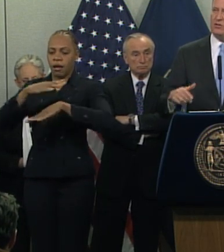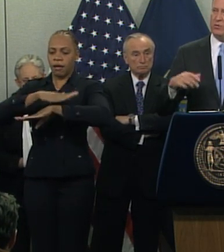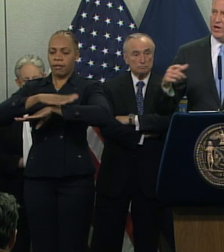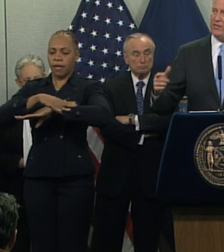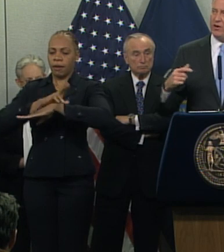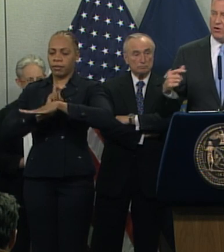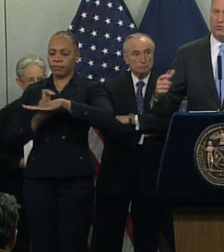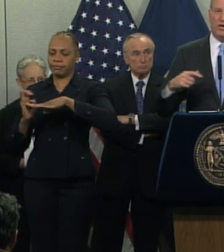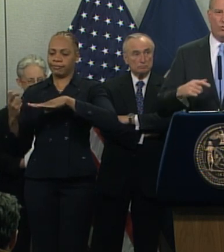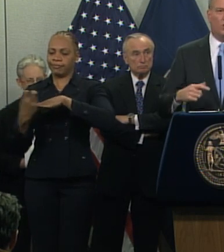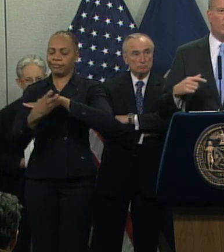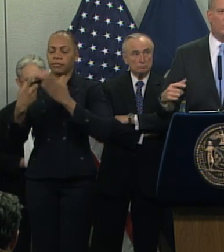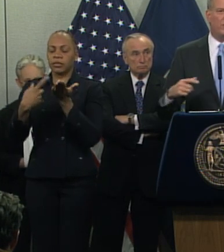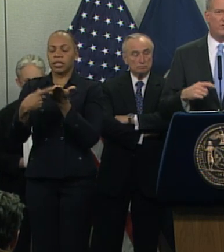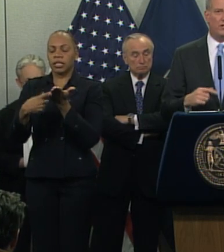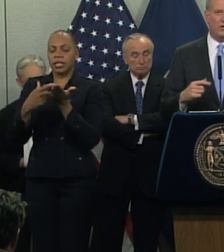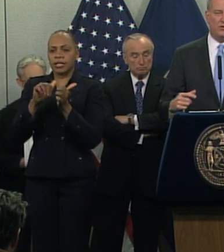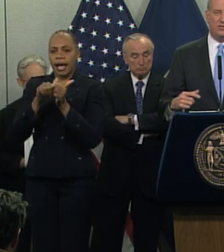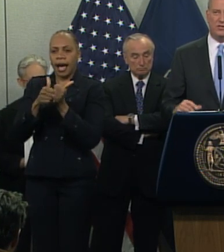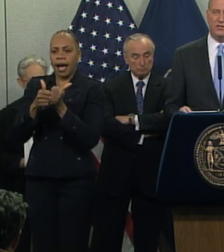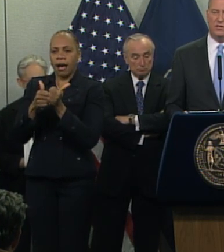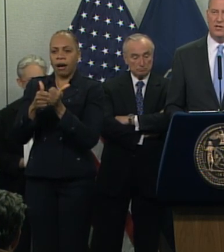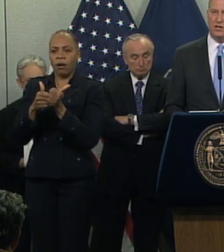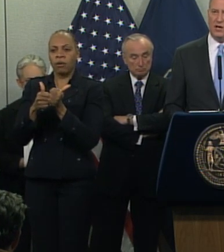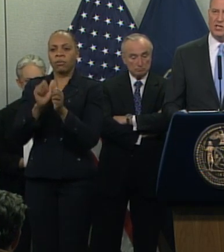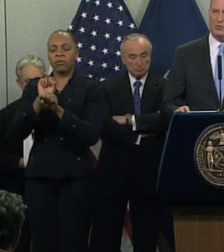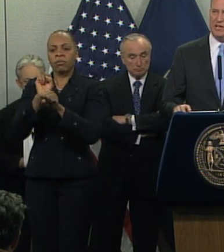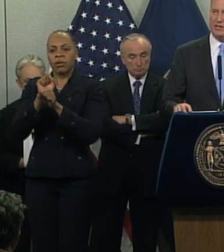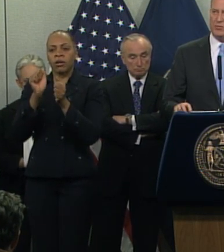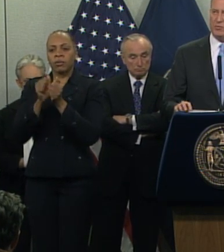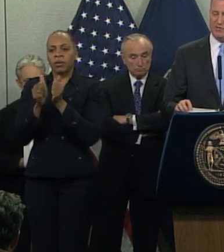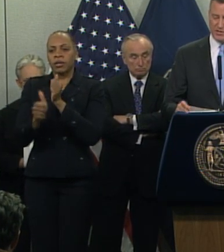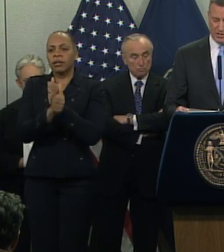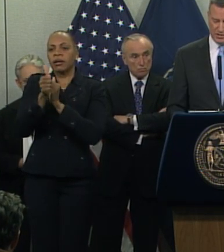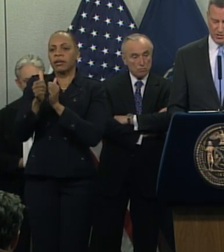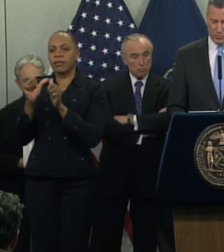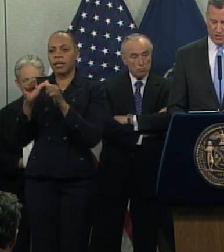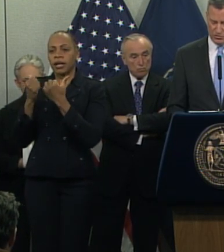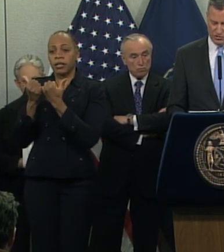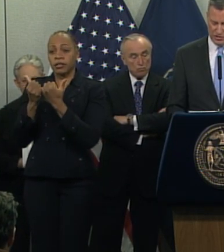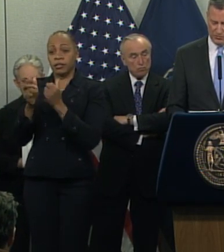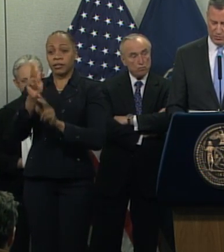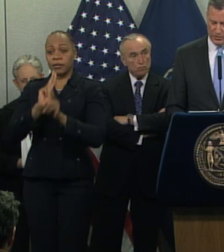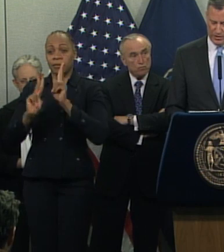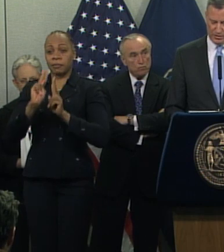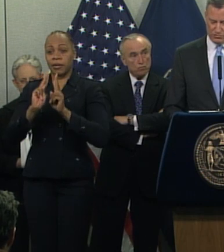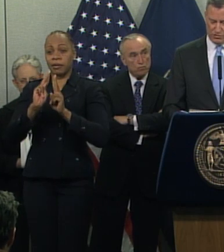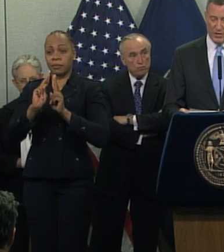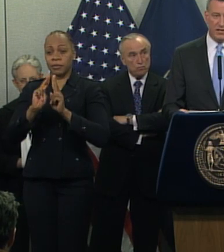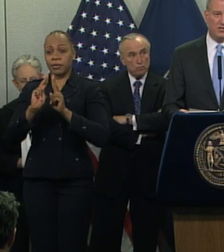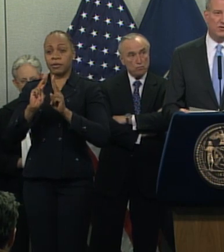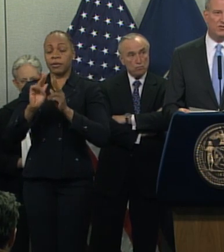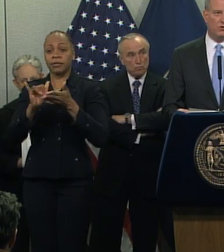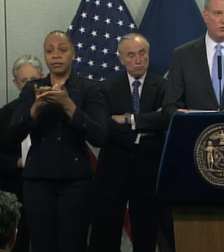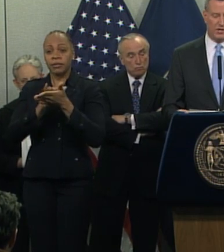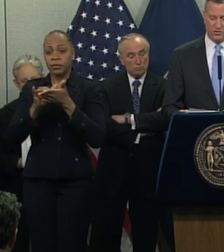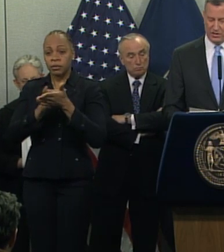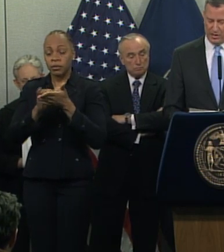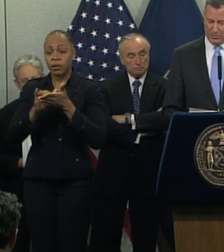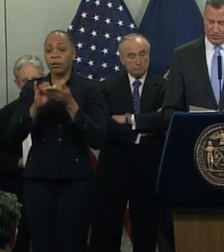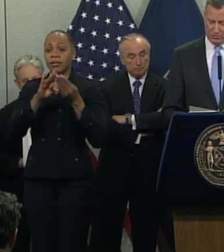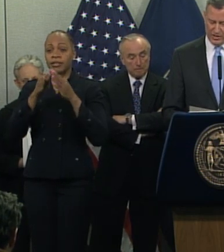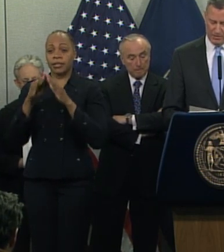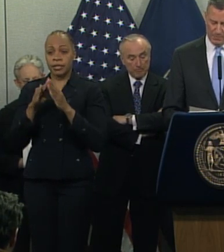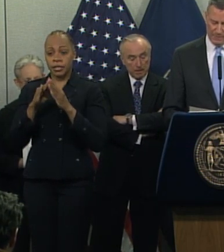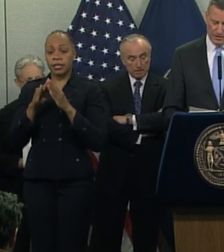talked about the way they're already working with their fellow agencies to protect the people of the city. So I want to assure everyone that tremendous levels of coordination